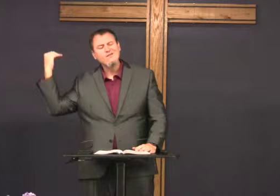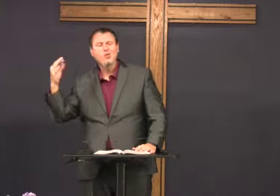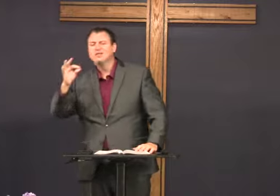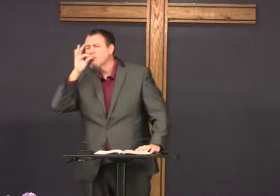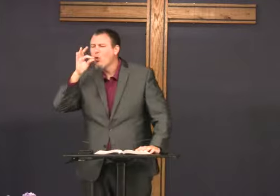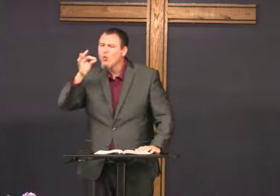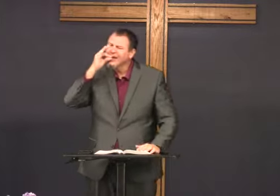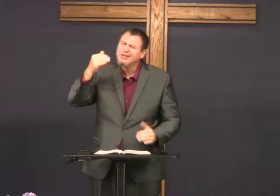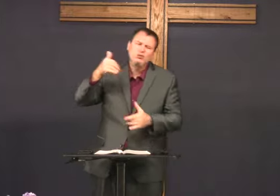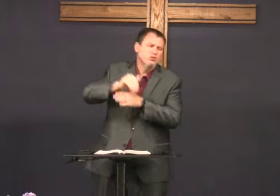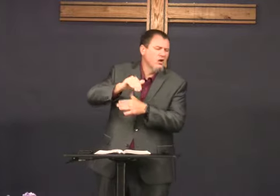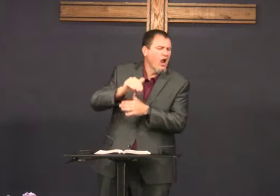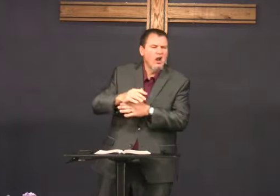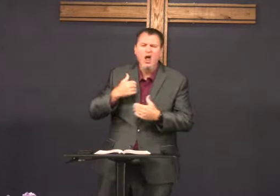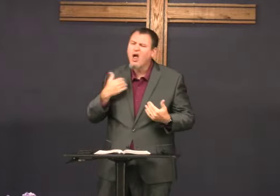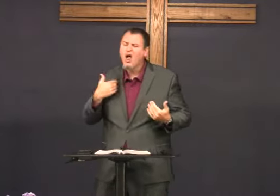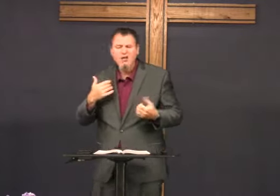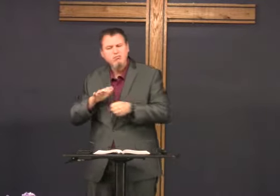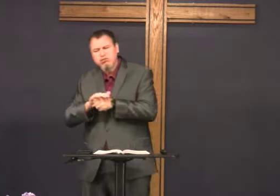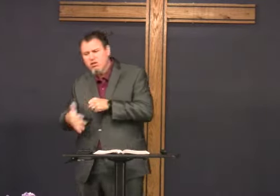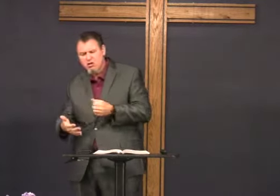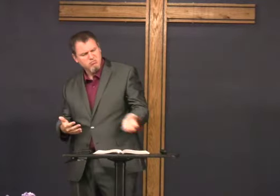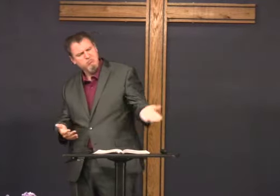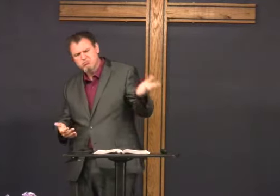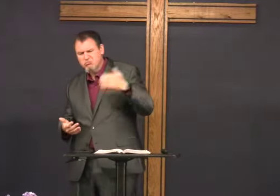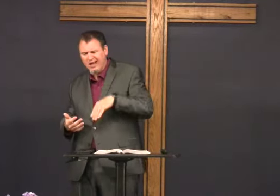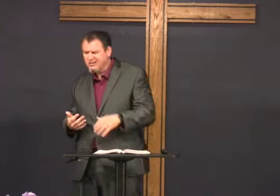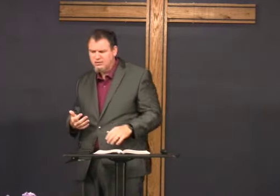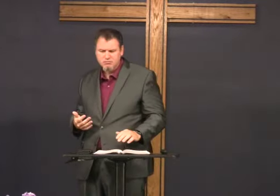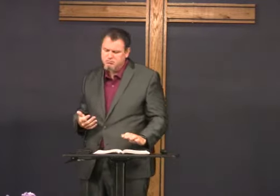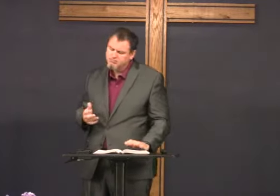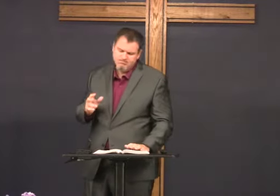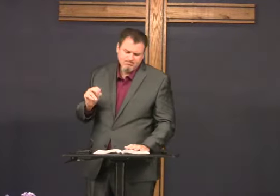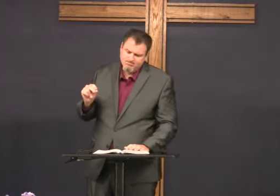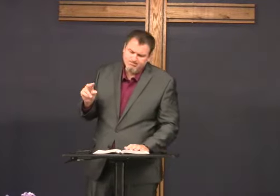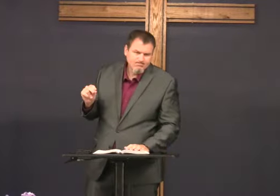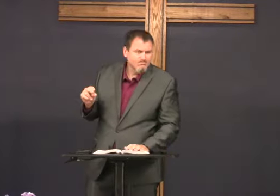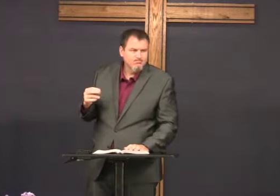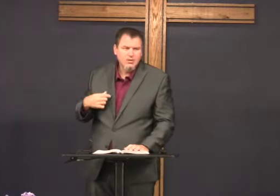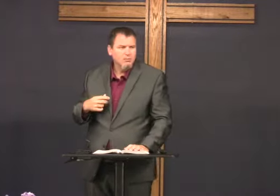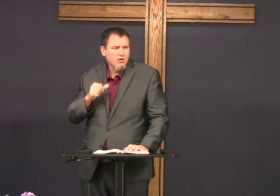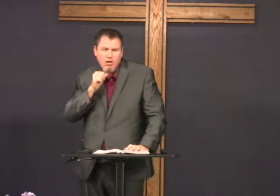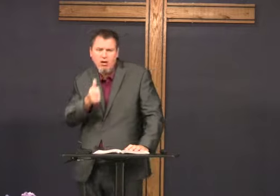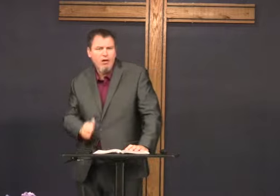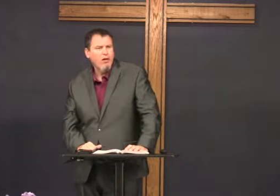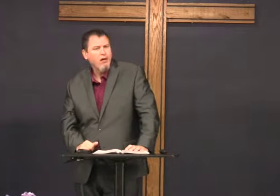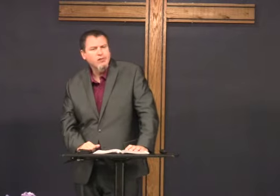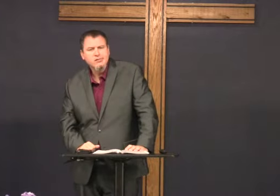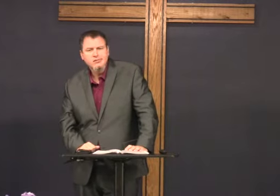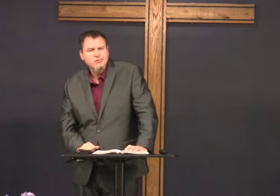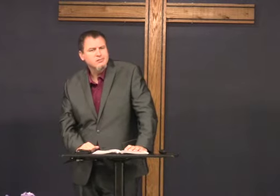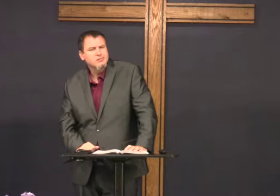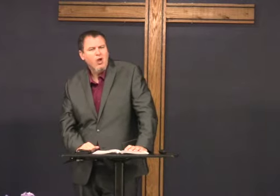teenagers. Say, oh, come on and smoke pot tonight. And I said, no, we're not going to do